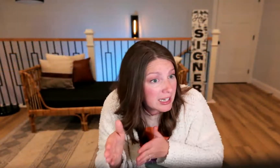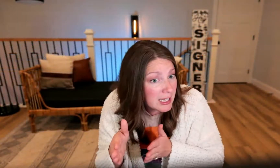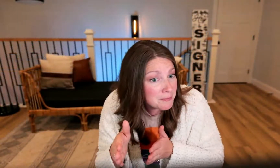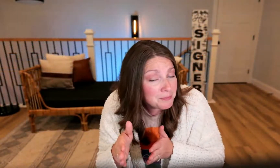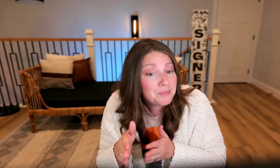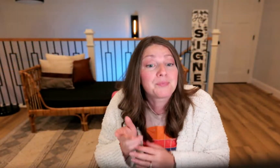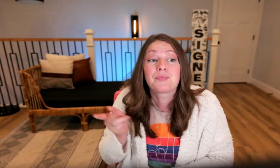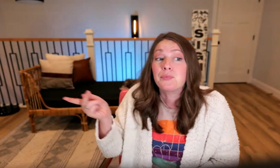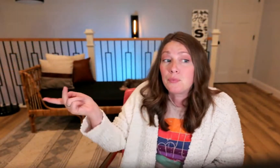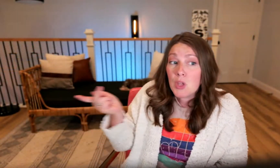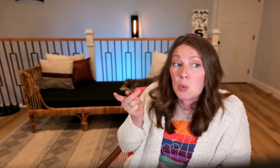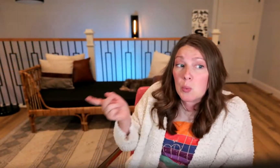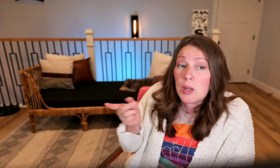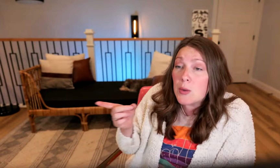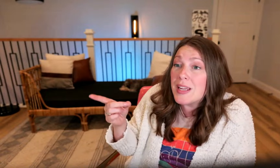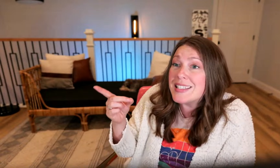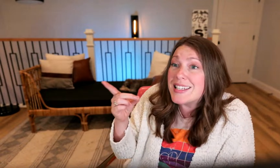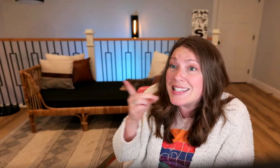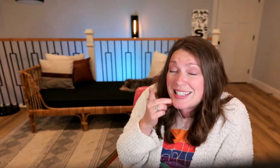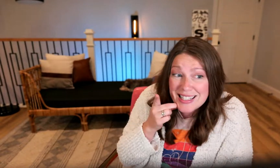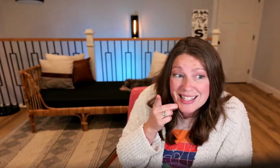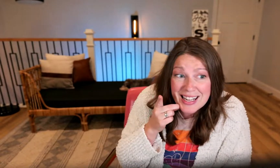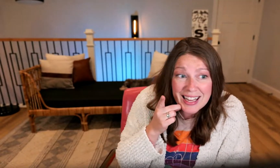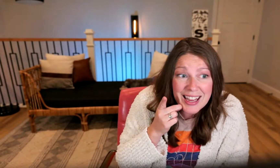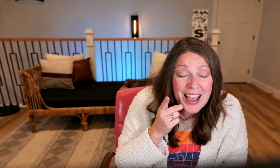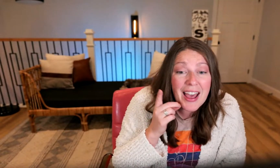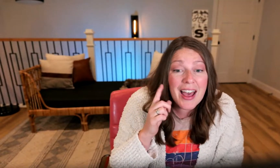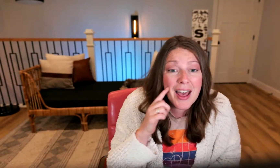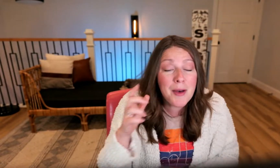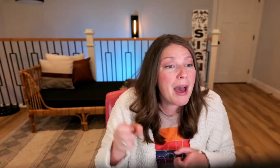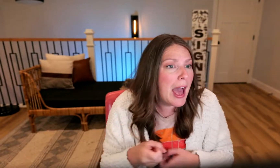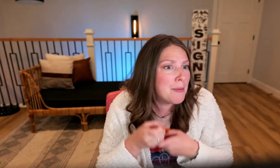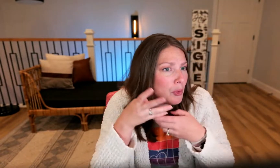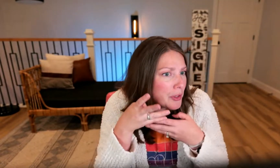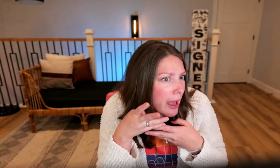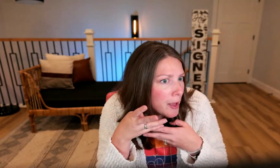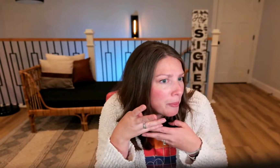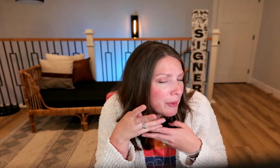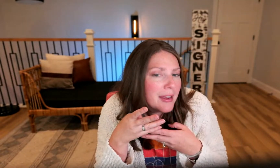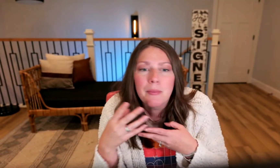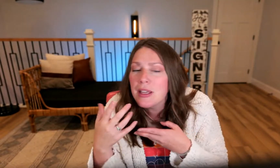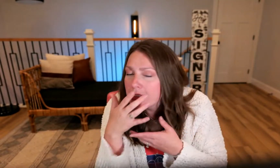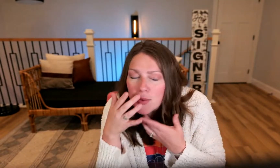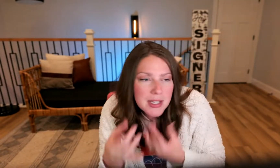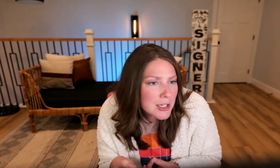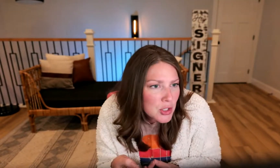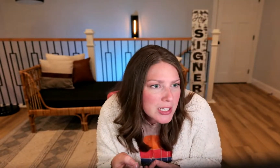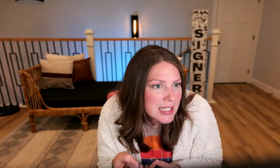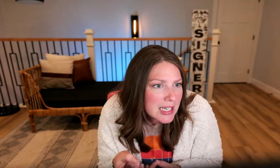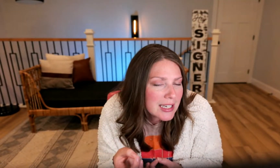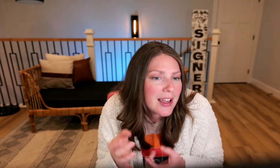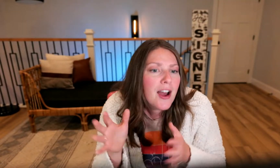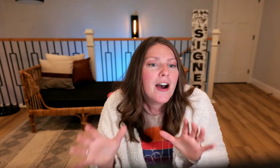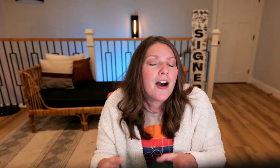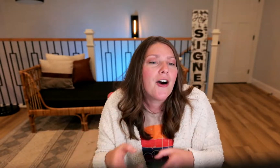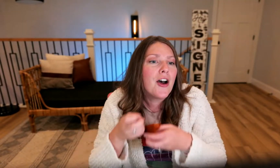planning. When we went to Disney, I pulled up, because I was interested,